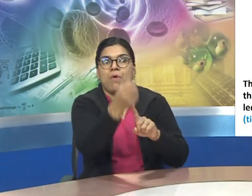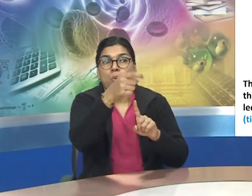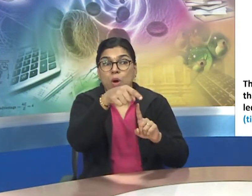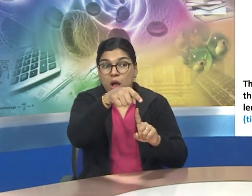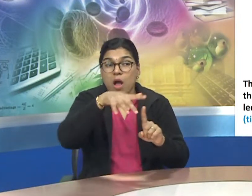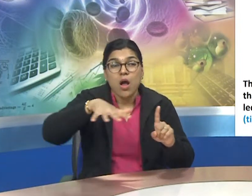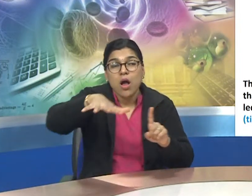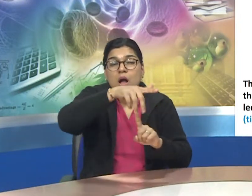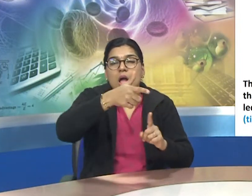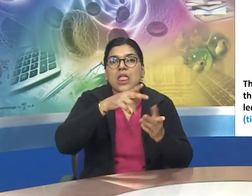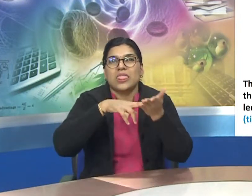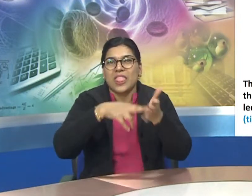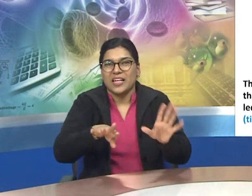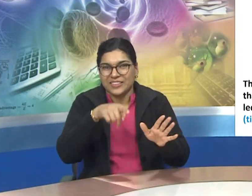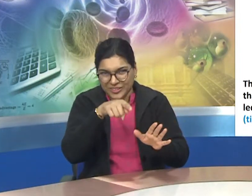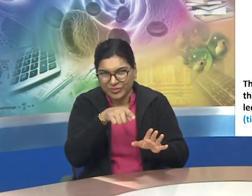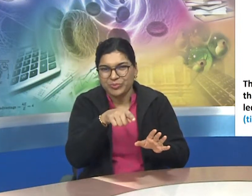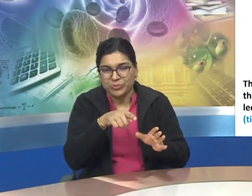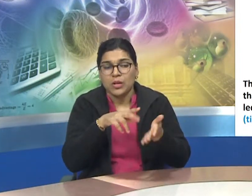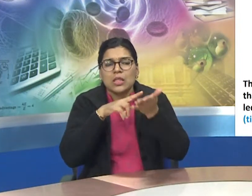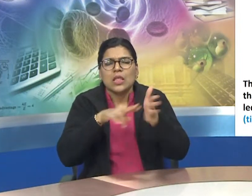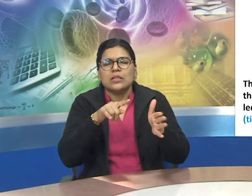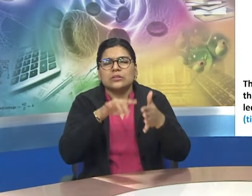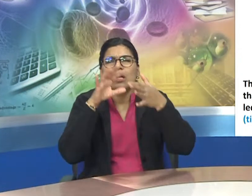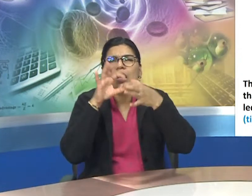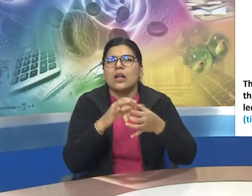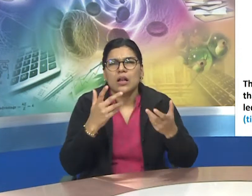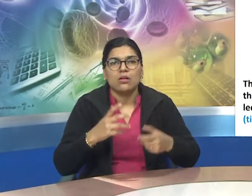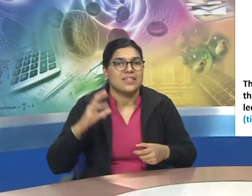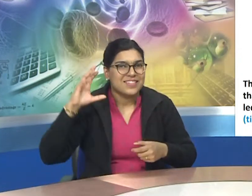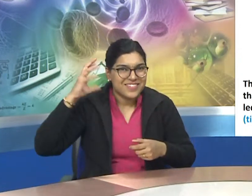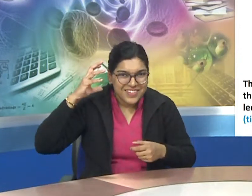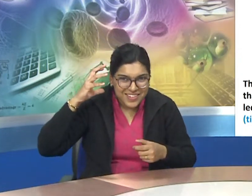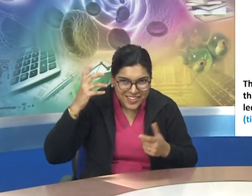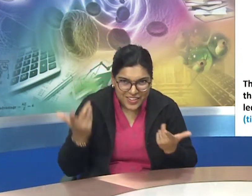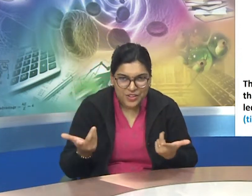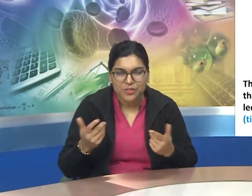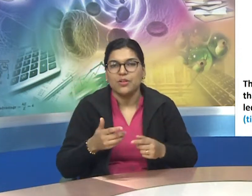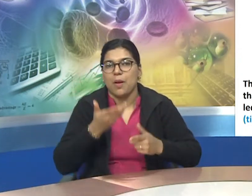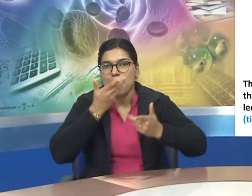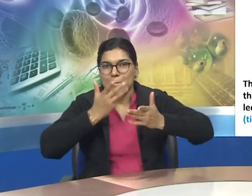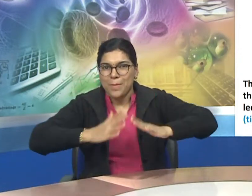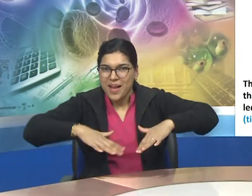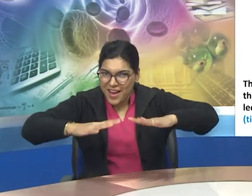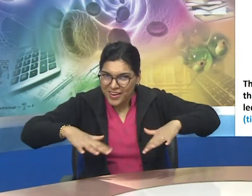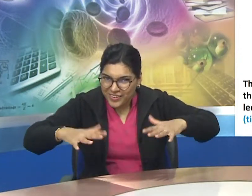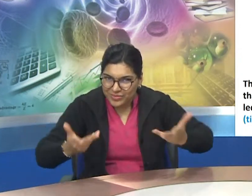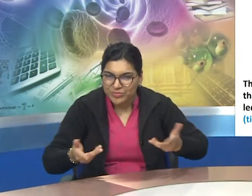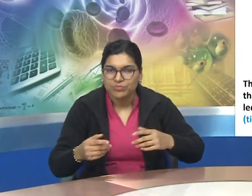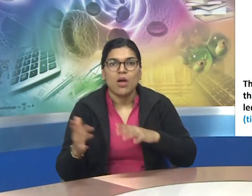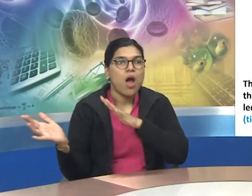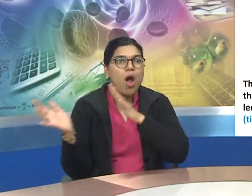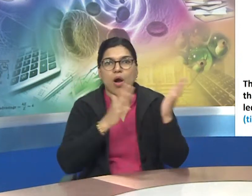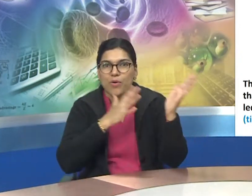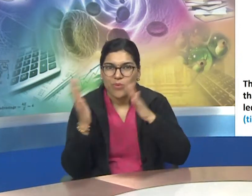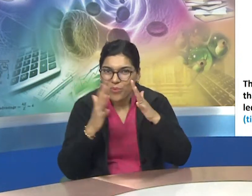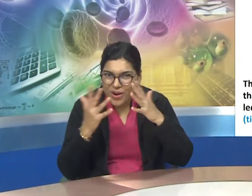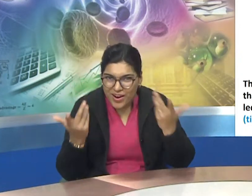from the nature. And the search has led man to the different kinds of energy